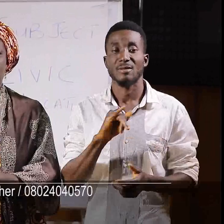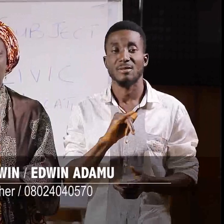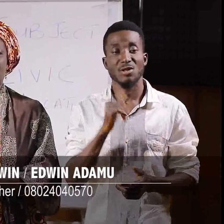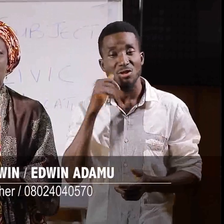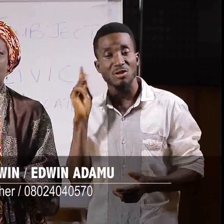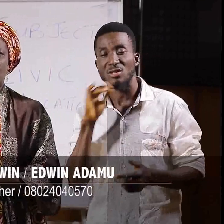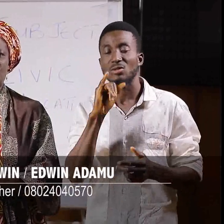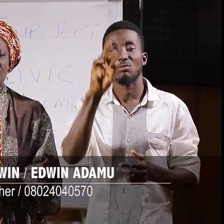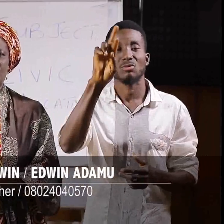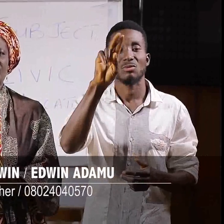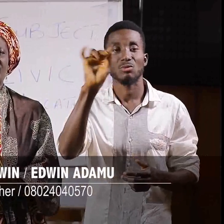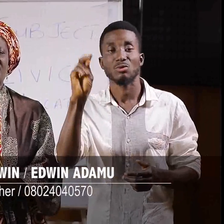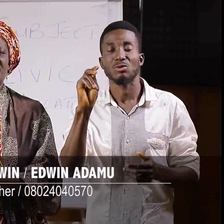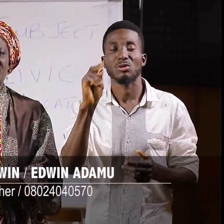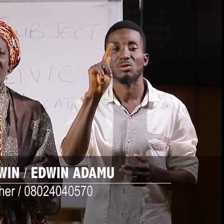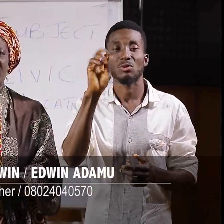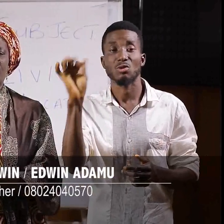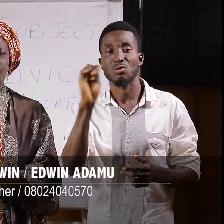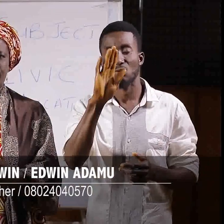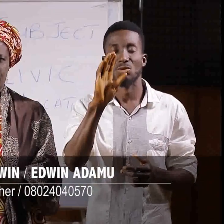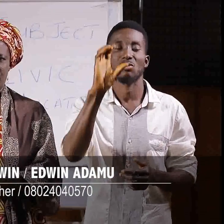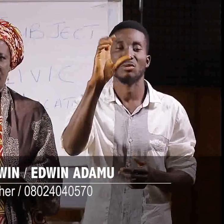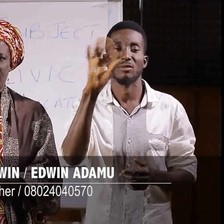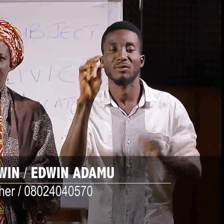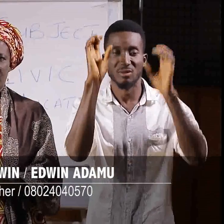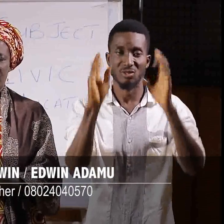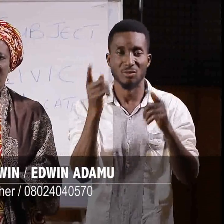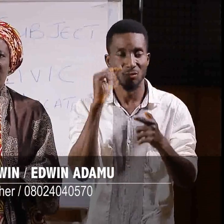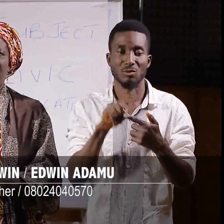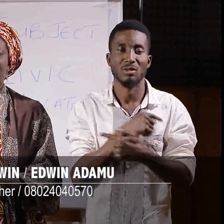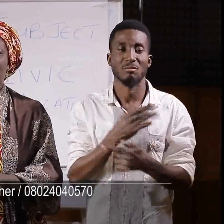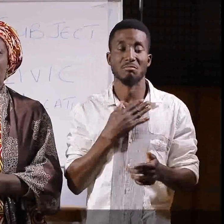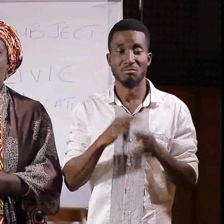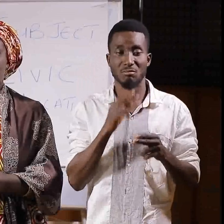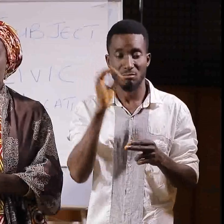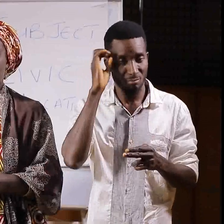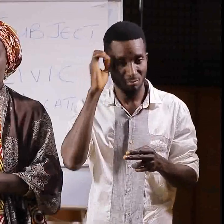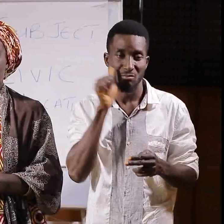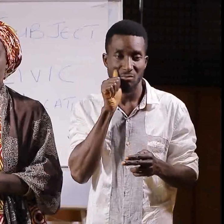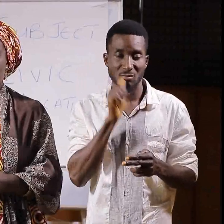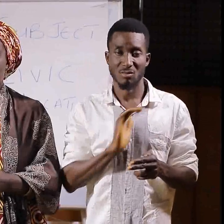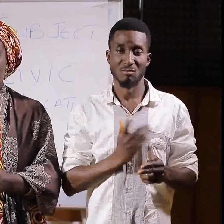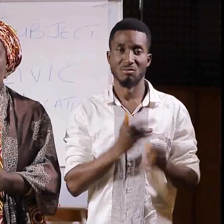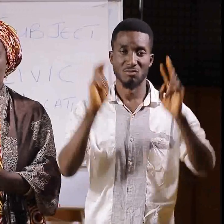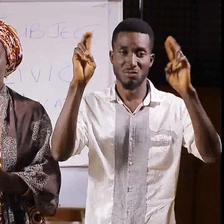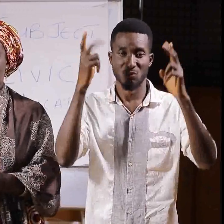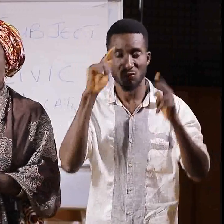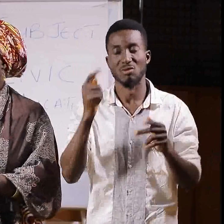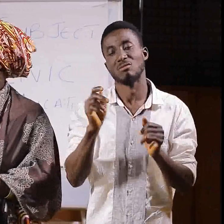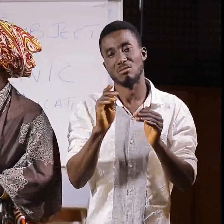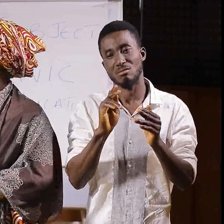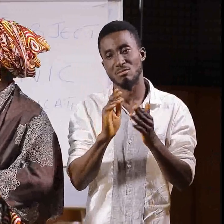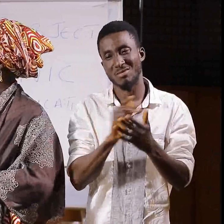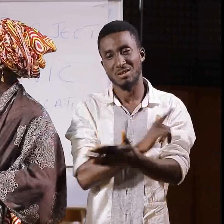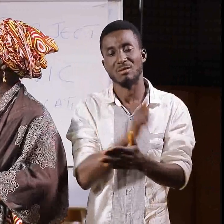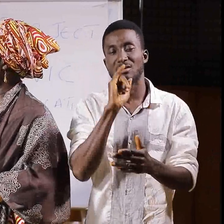am Ruth Tanko Godwin, your civic teacher for today. And our topic for the